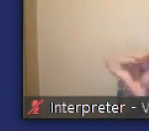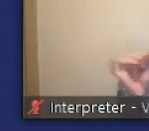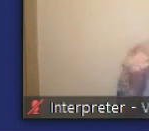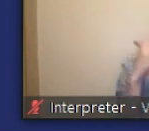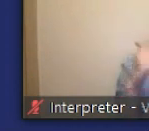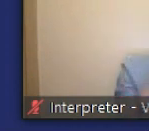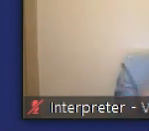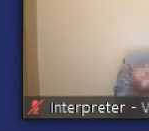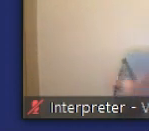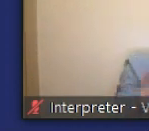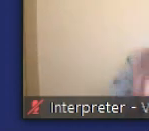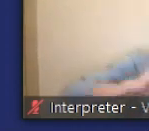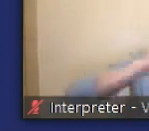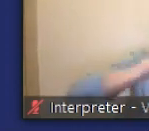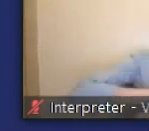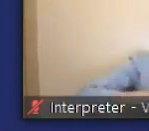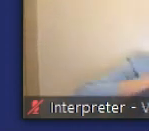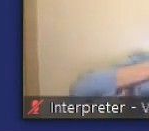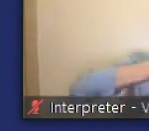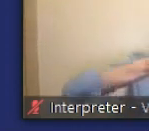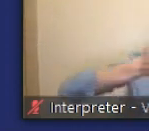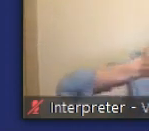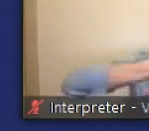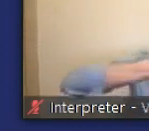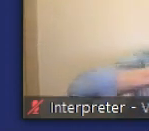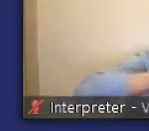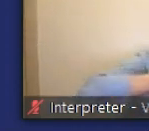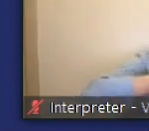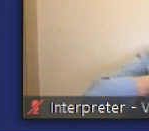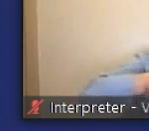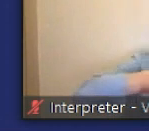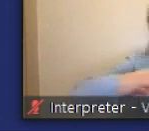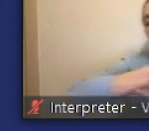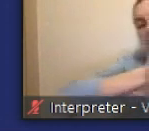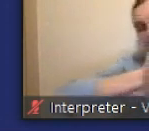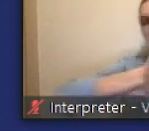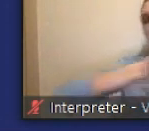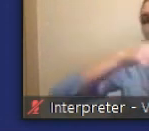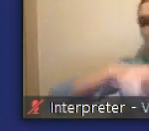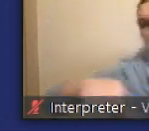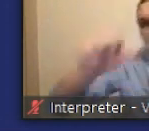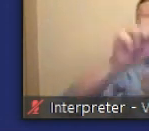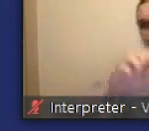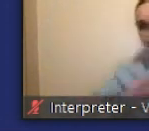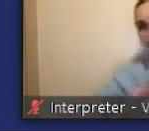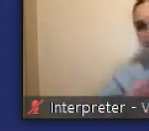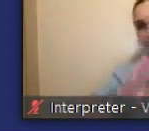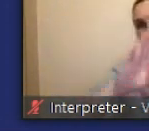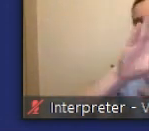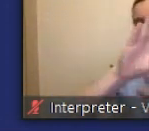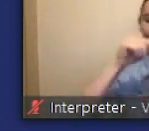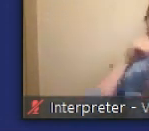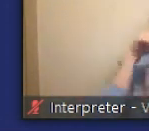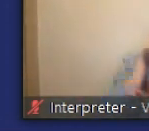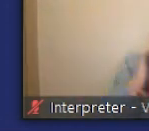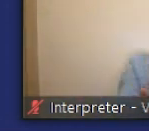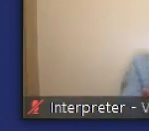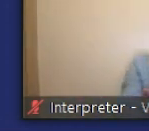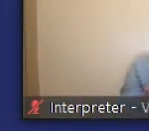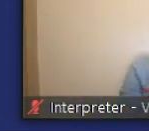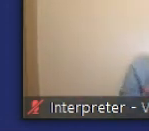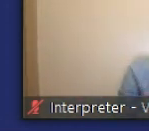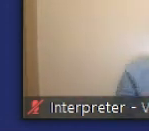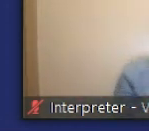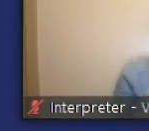in Colorado. Our cases started to decline as we were starting to see the US cases peaking. So again, this points to some